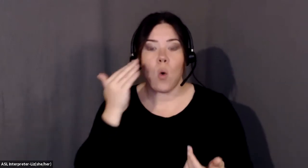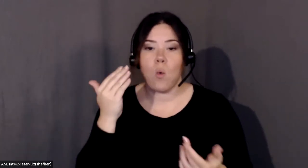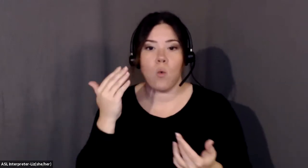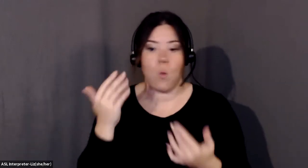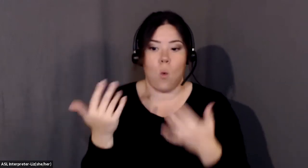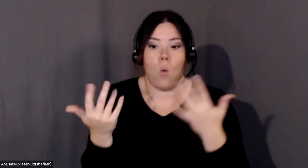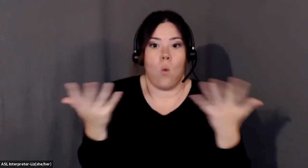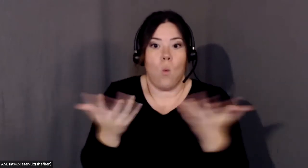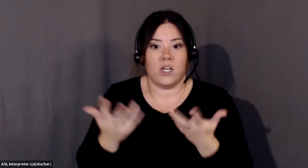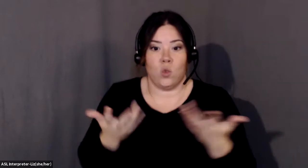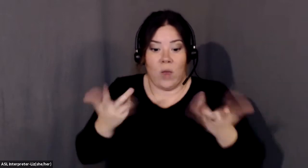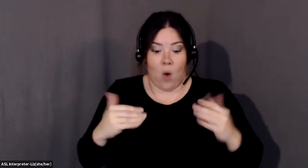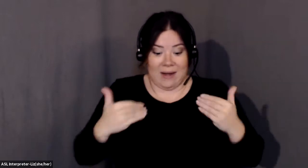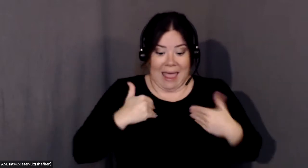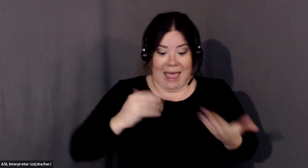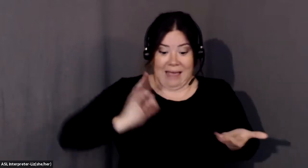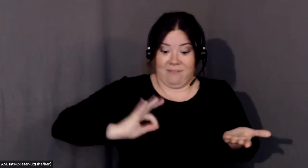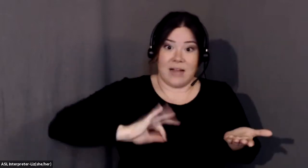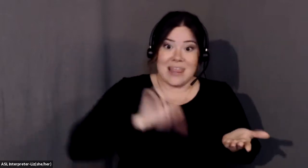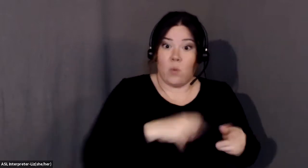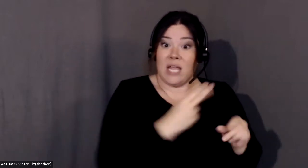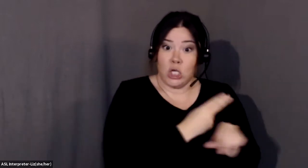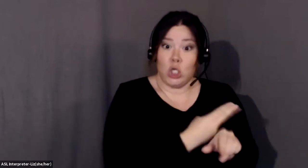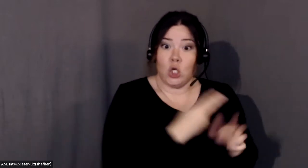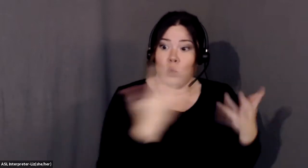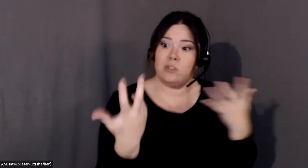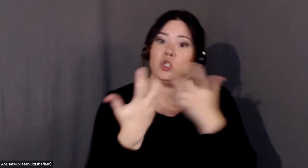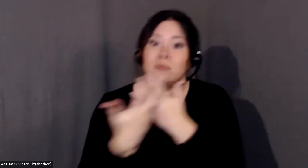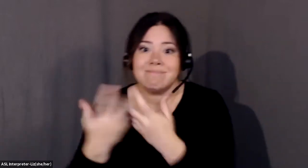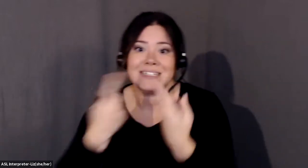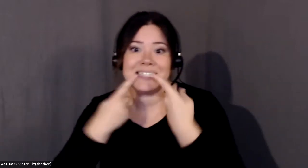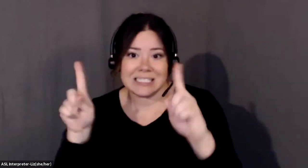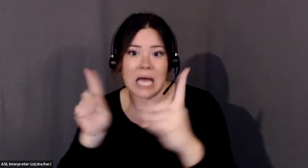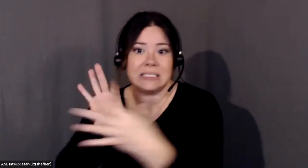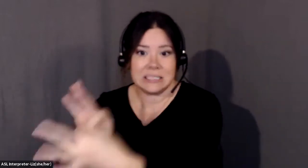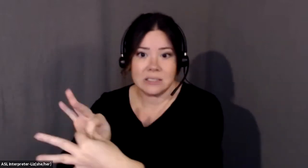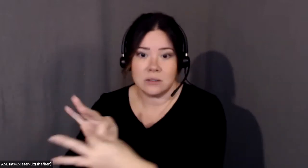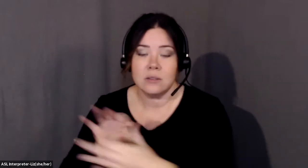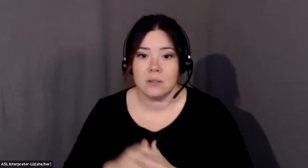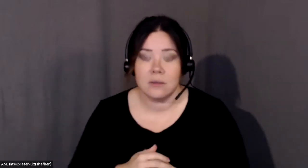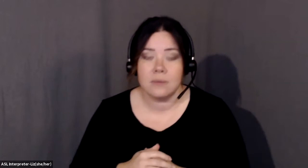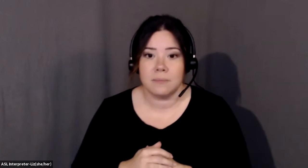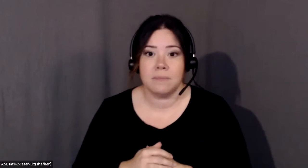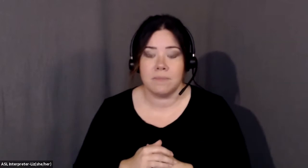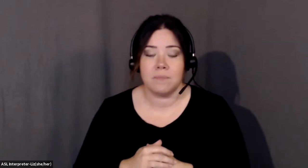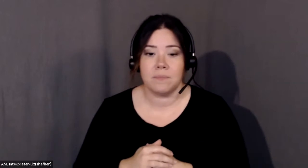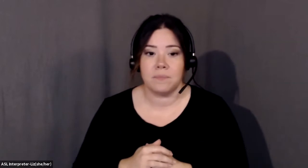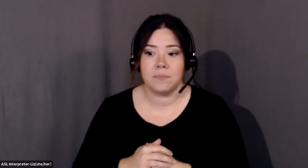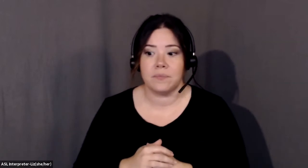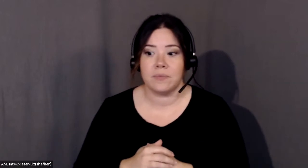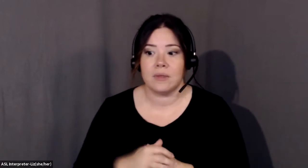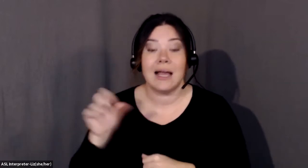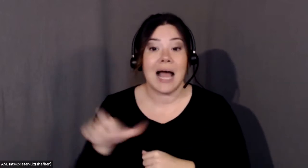already that we can utilize to find success and connect with the individuals that live there. Another activity